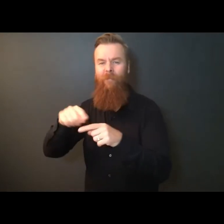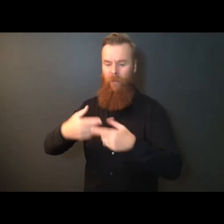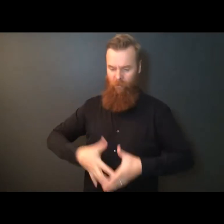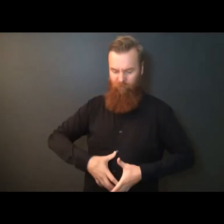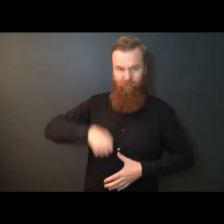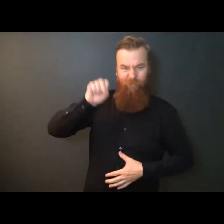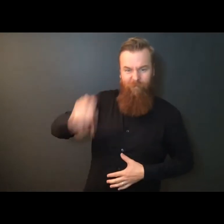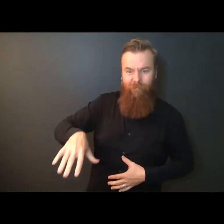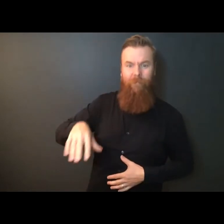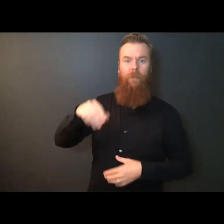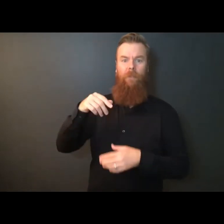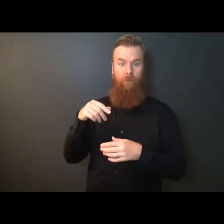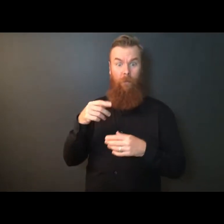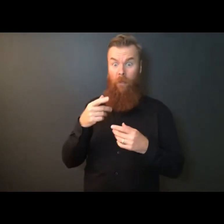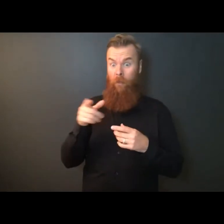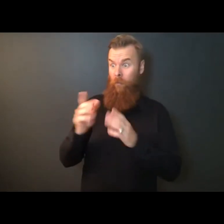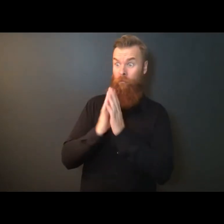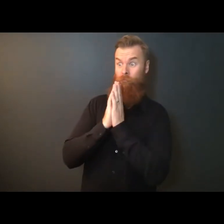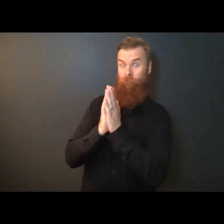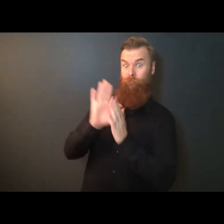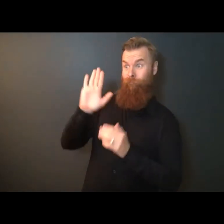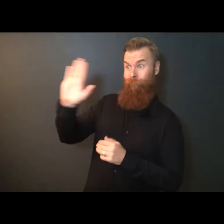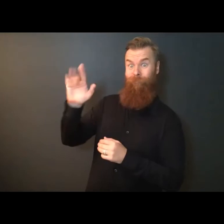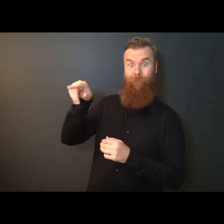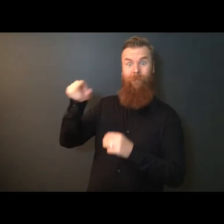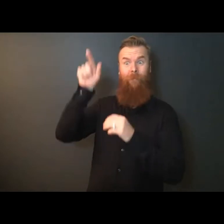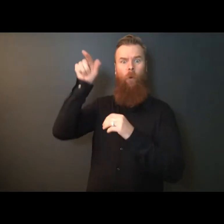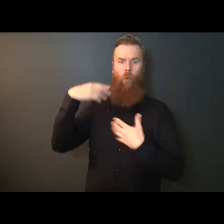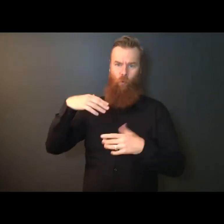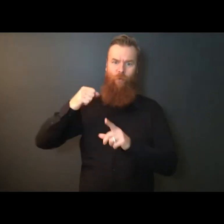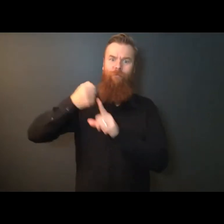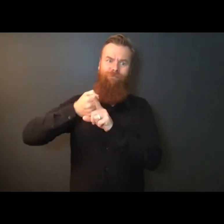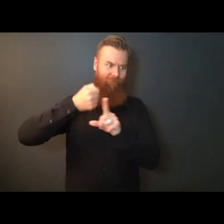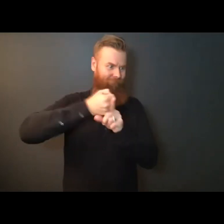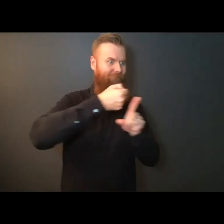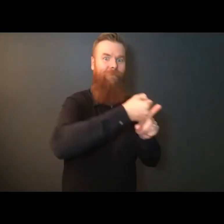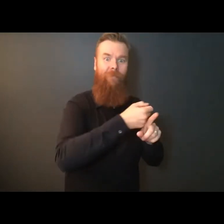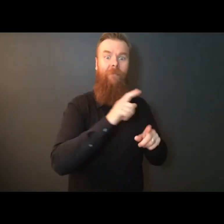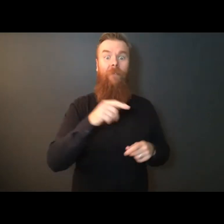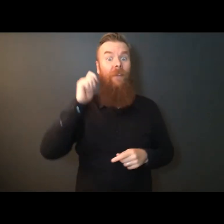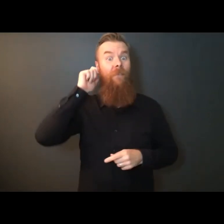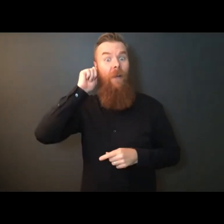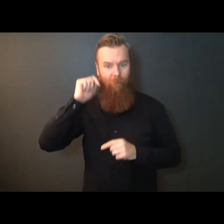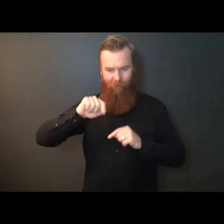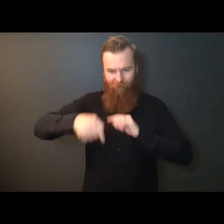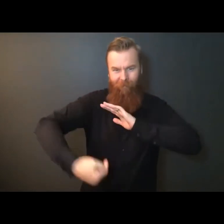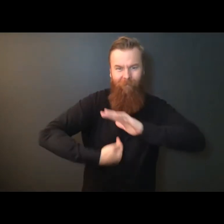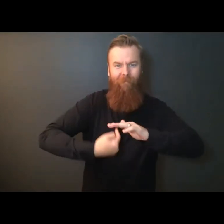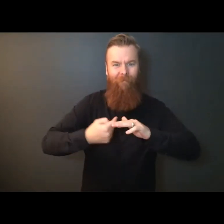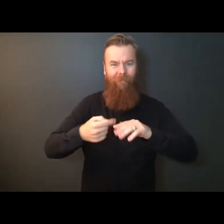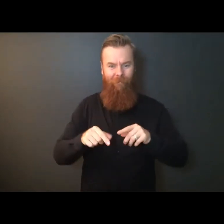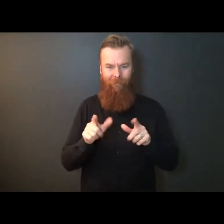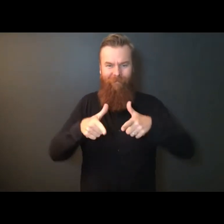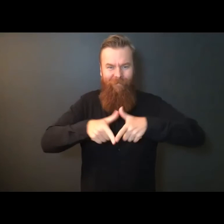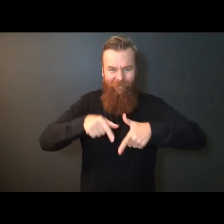play. Even female genital mutilation, which is a project we're working on now, and a few other spaces, we've